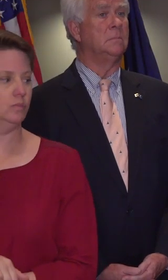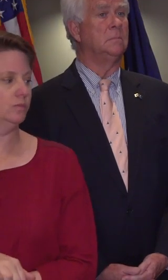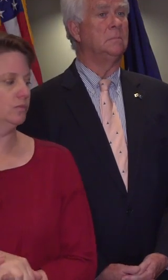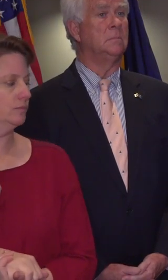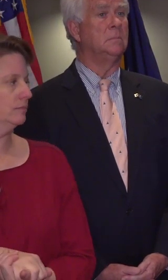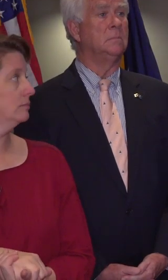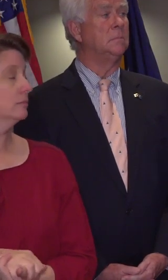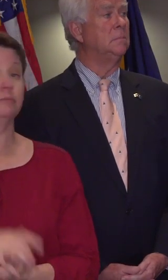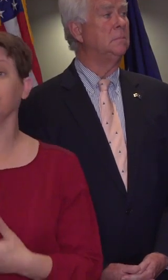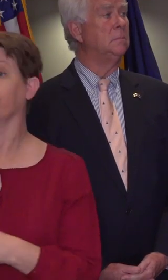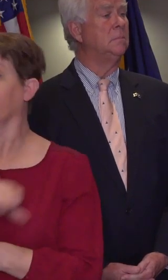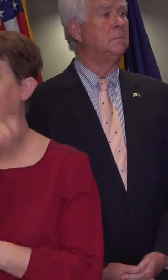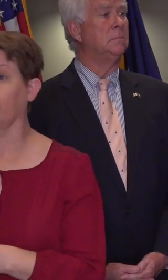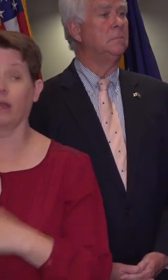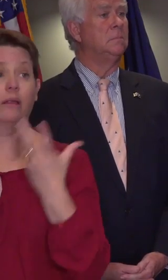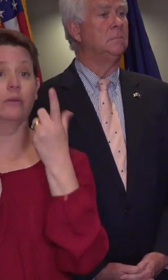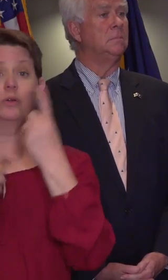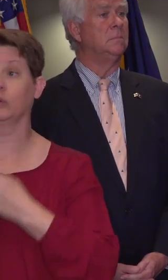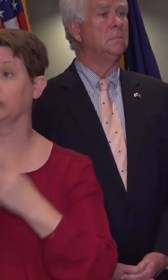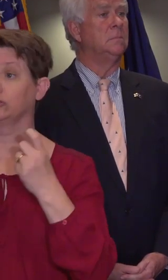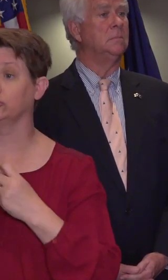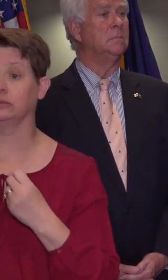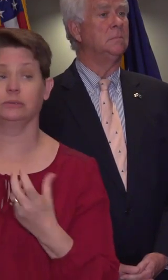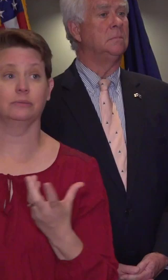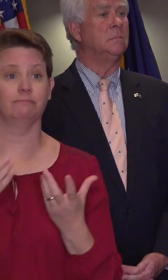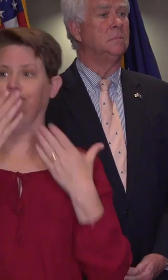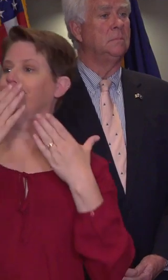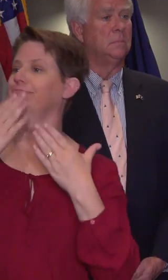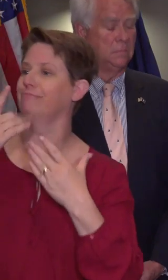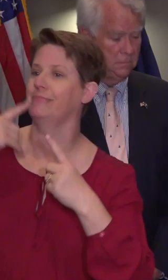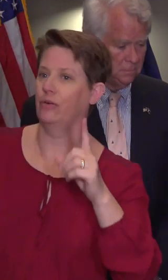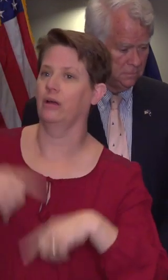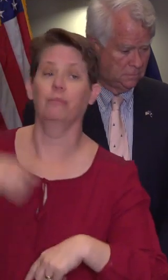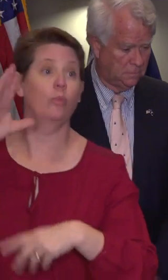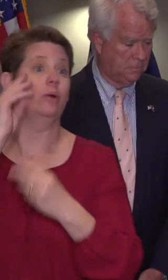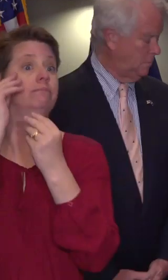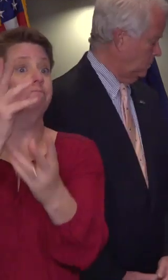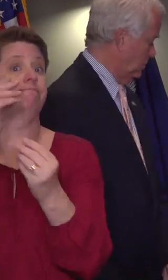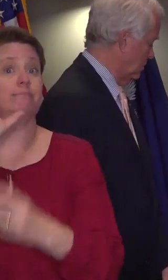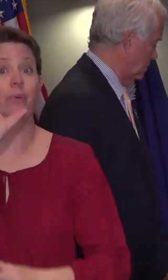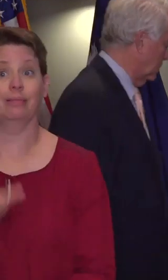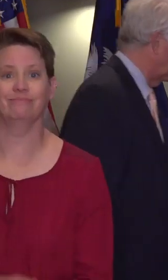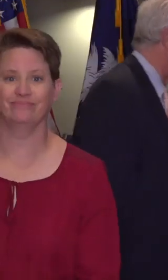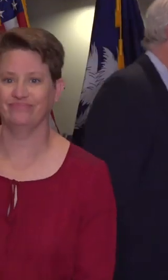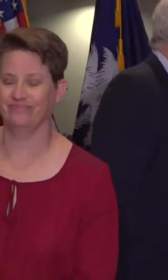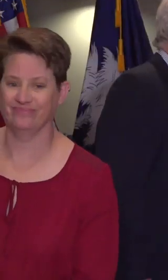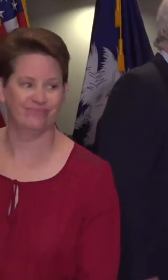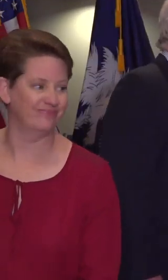Are there any further questions? Thank you for coming, and we'll keep you up to date.